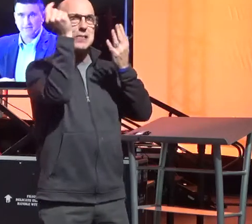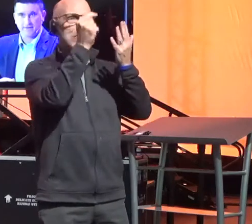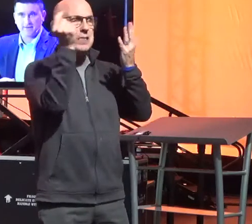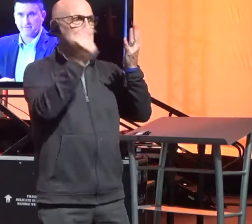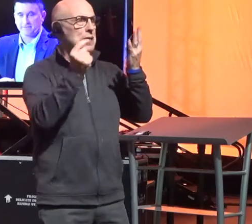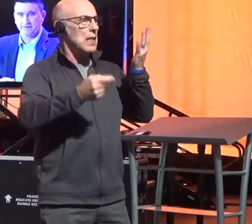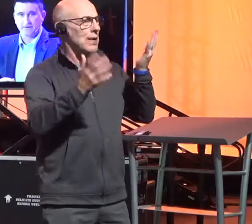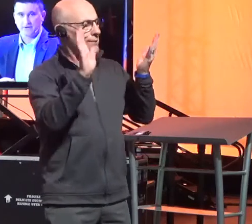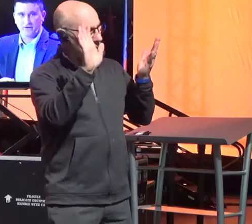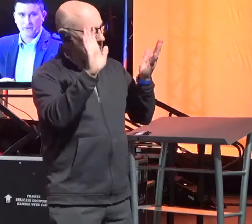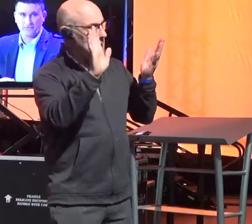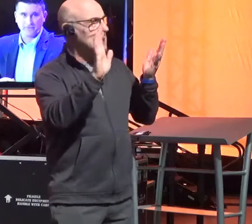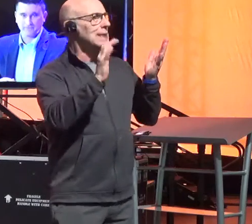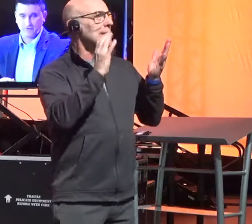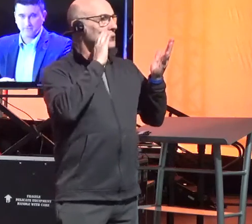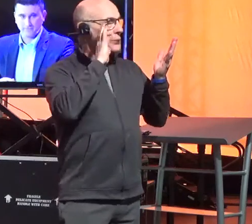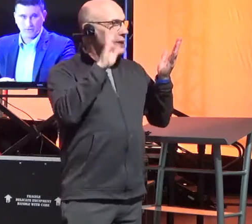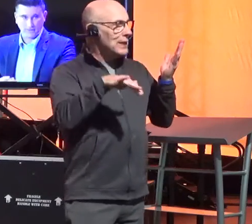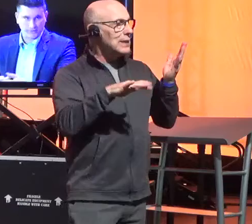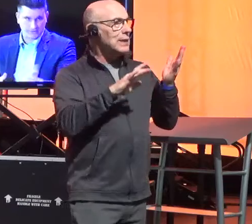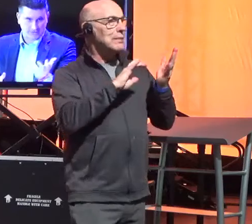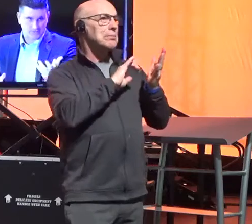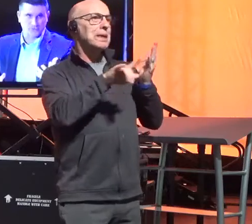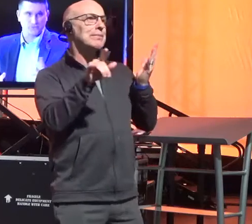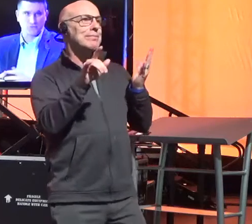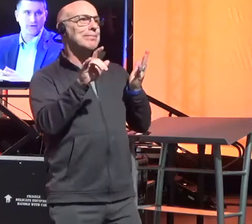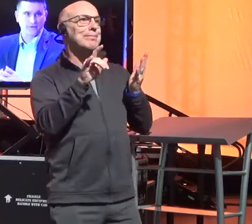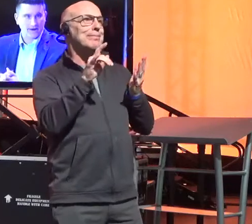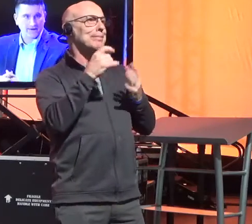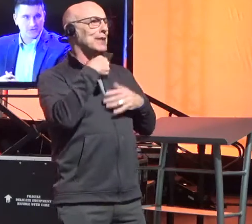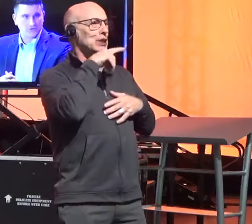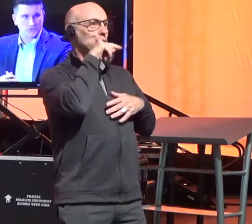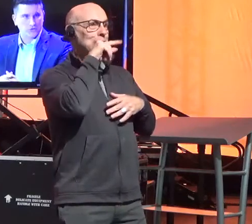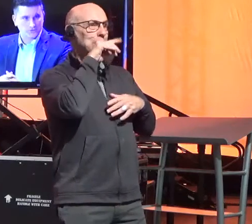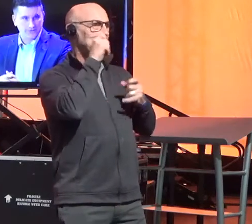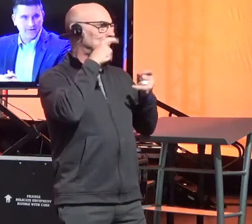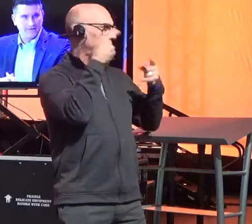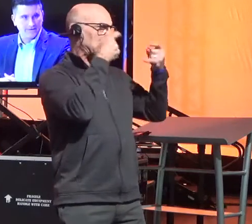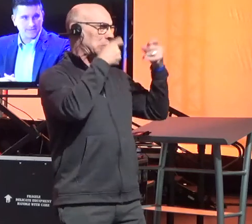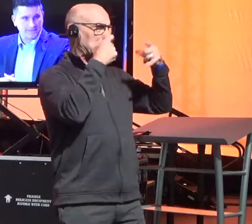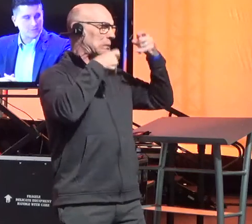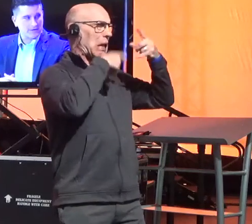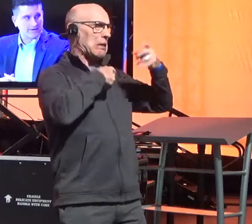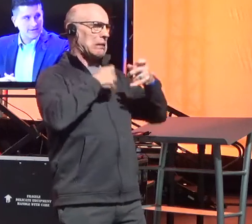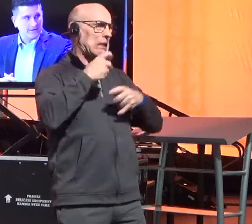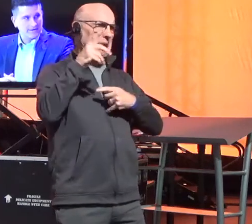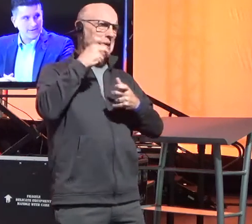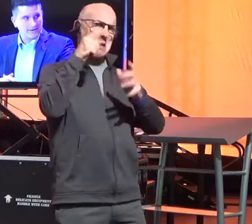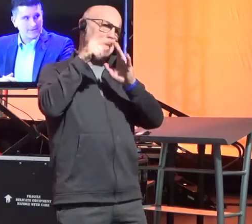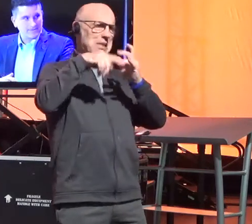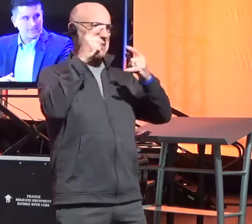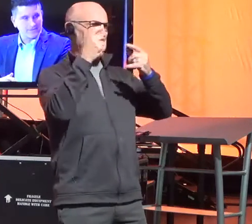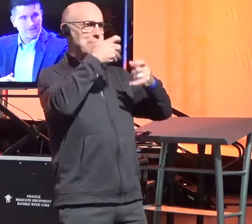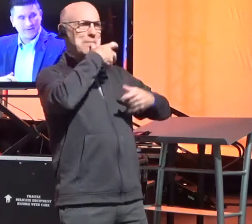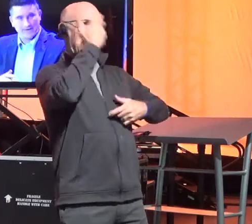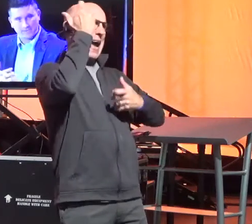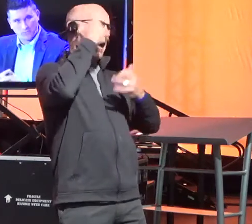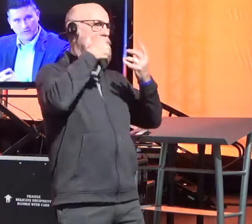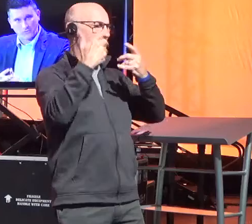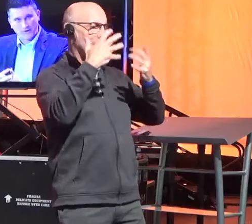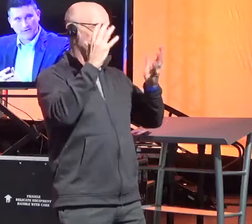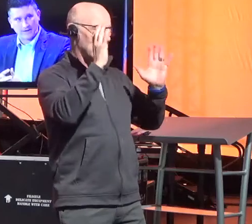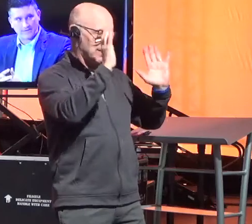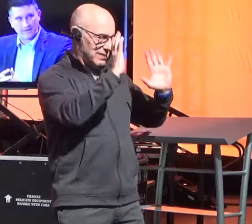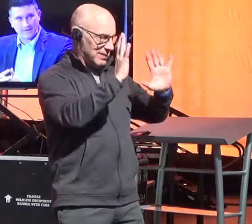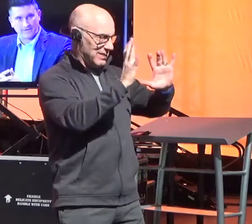and you know, even in places like Twitter at each other's throats, it seems like it's important